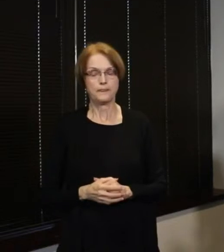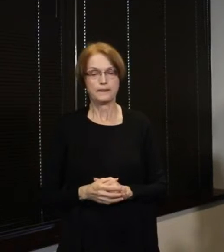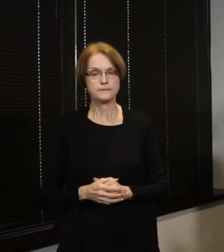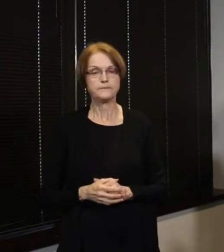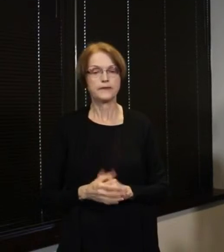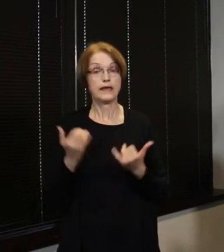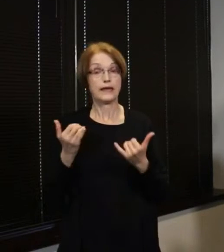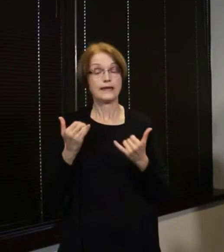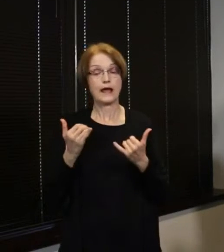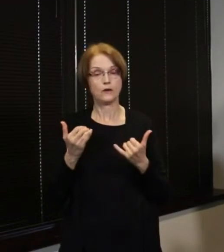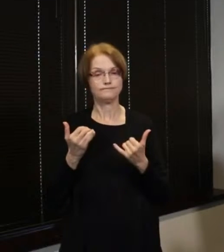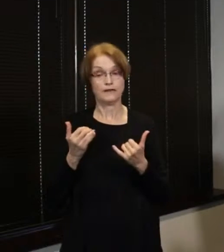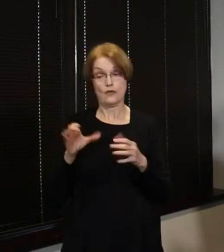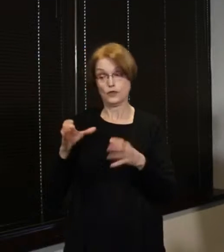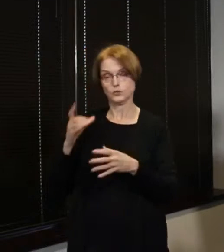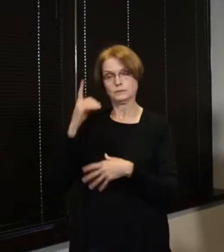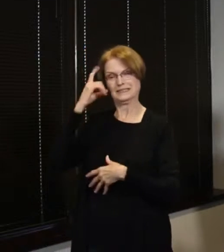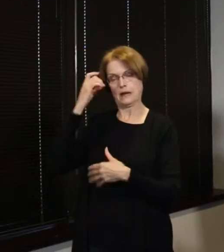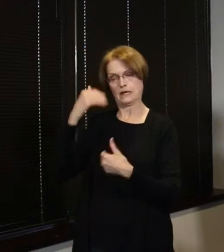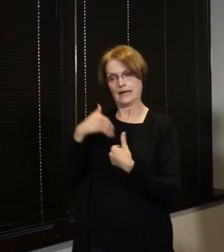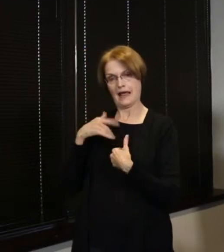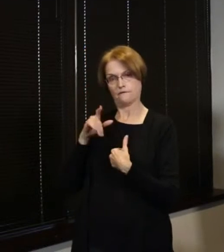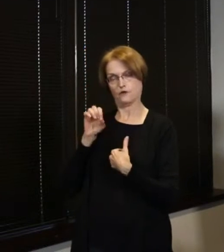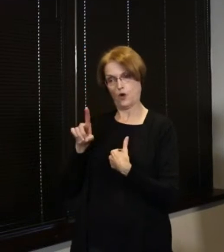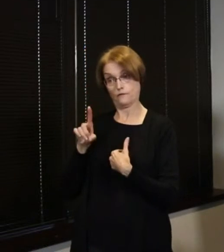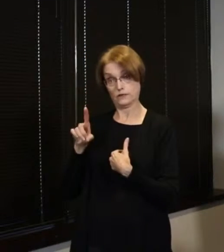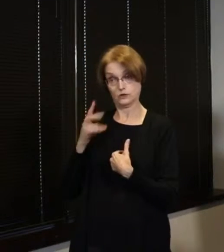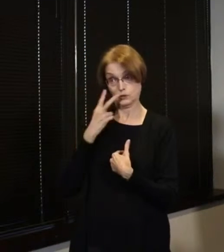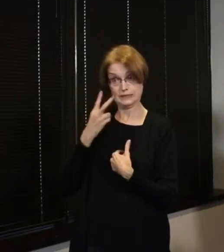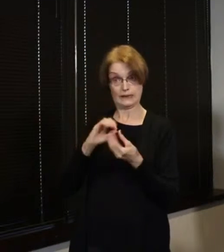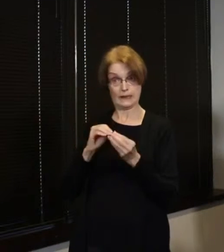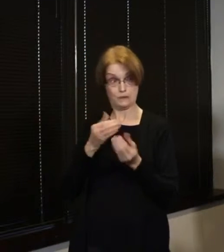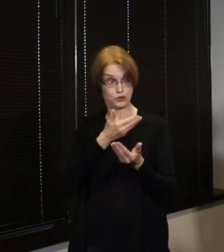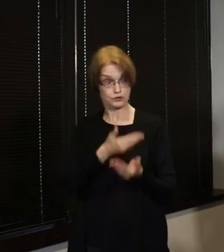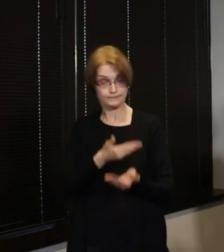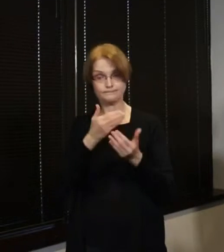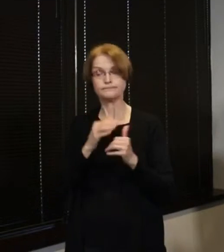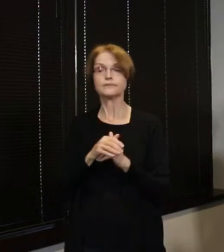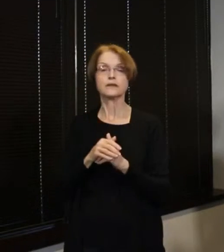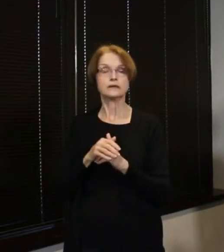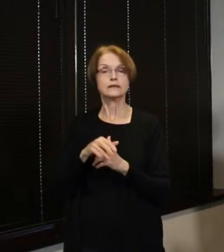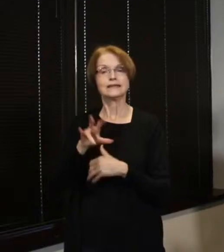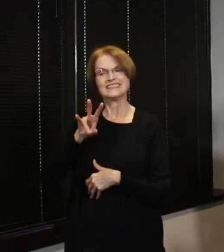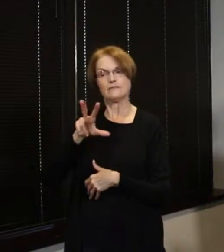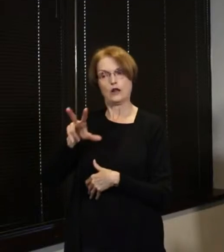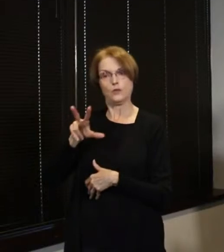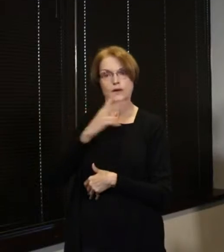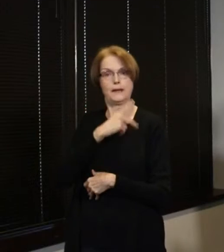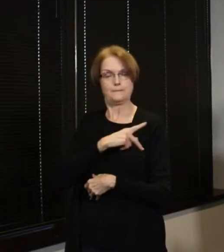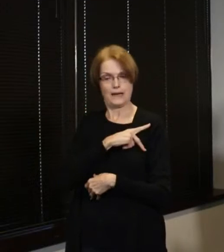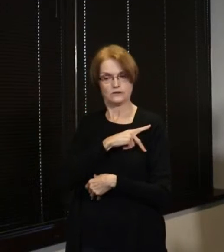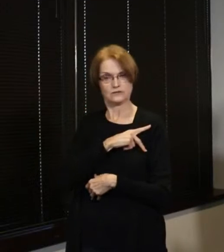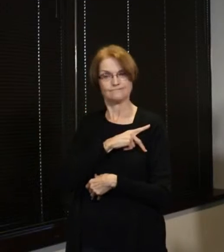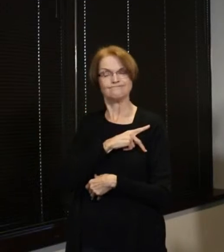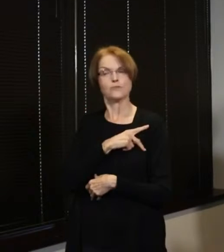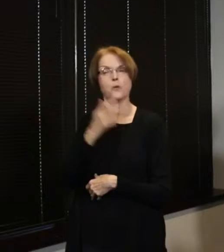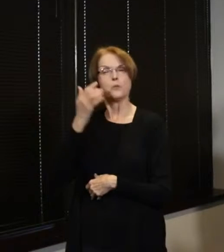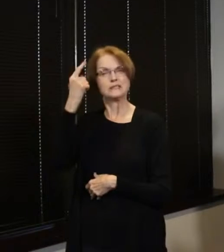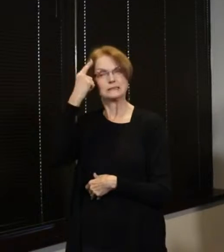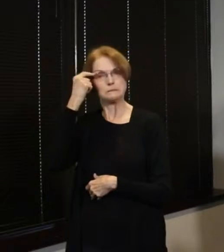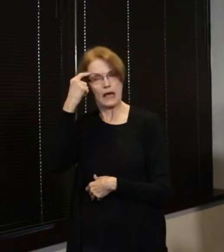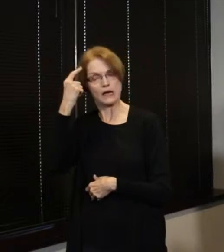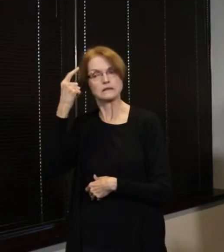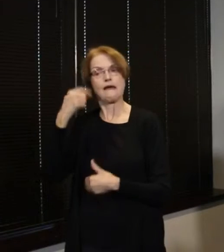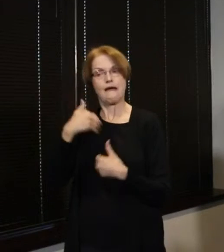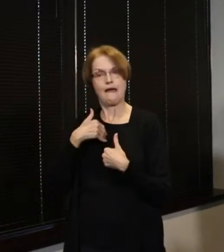Looking at our suspected COVID patients, you can see our numbers here. We're reporting 73 patients with suspected COVID in our